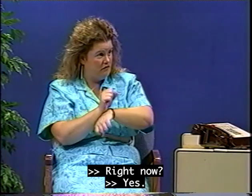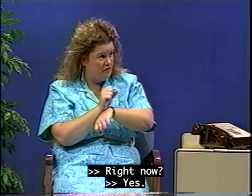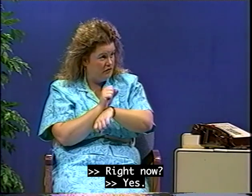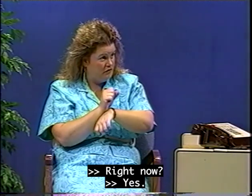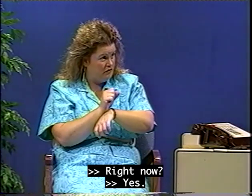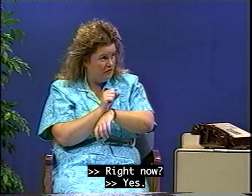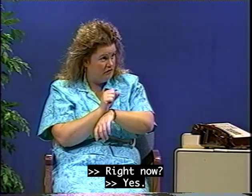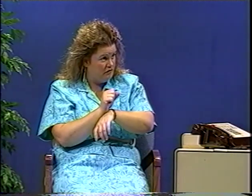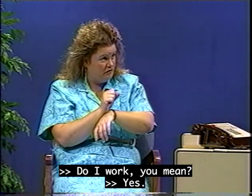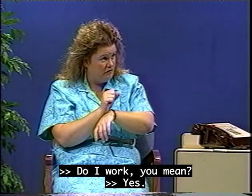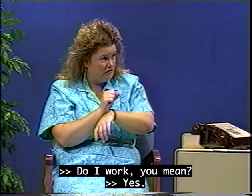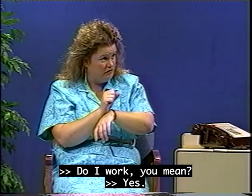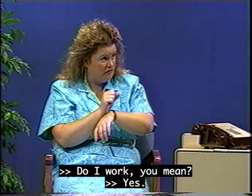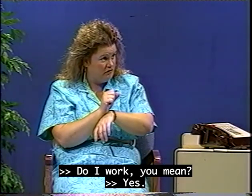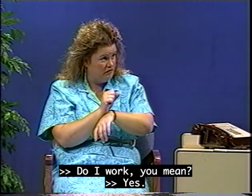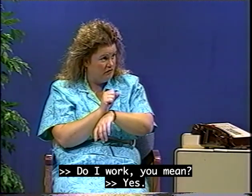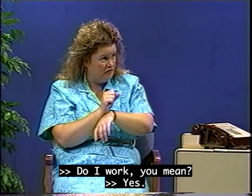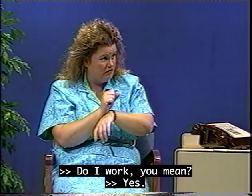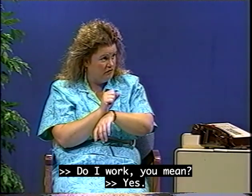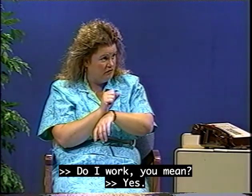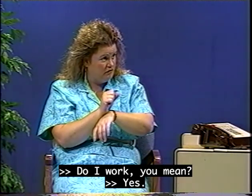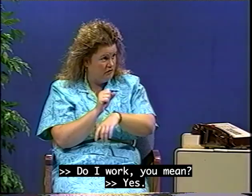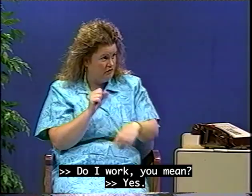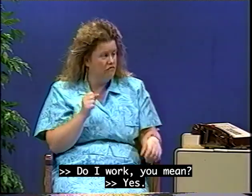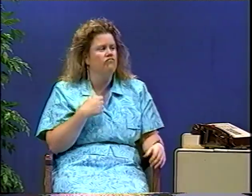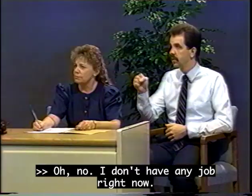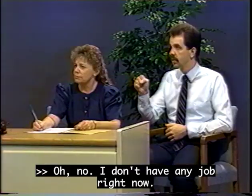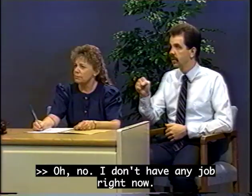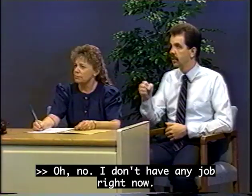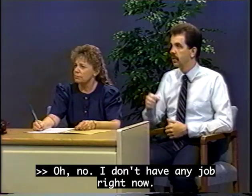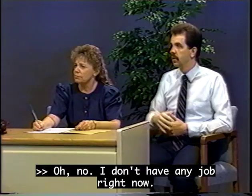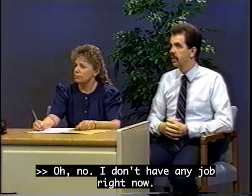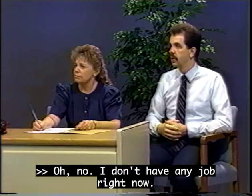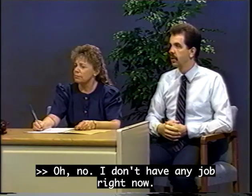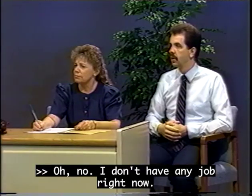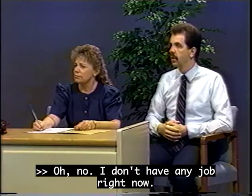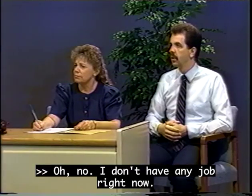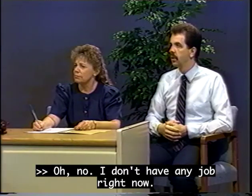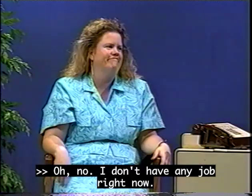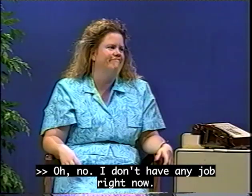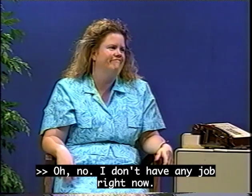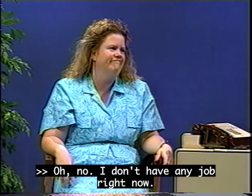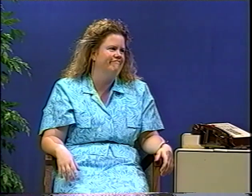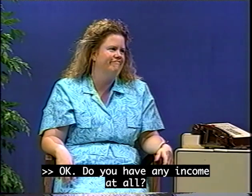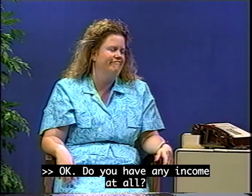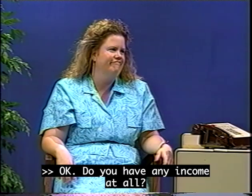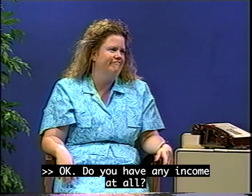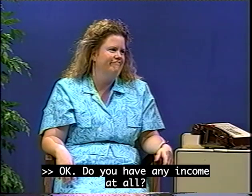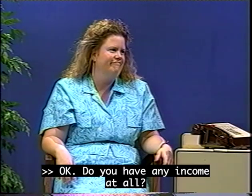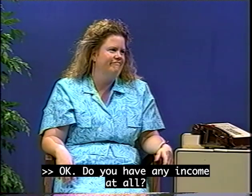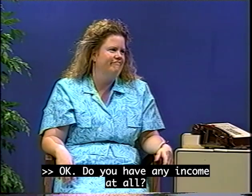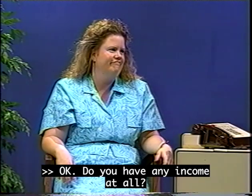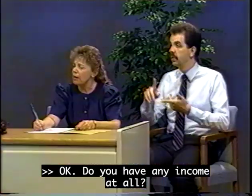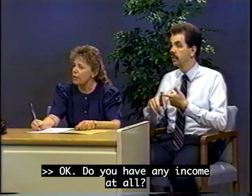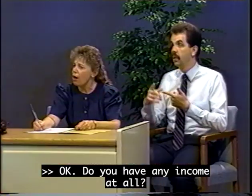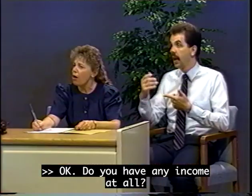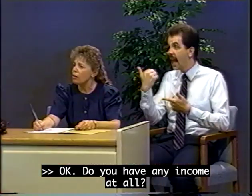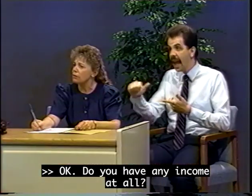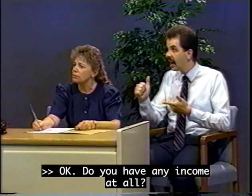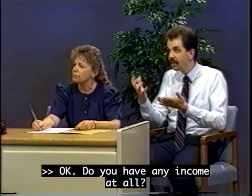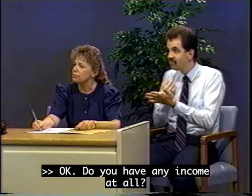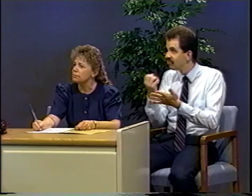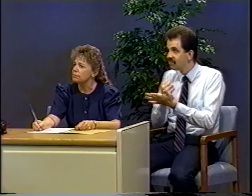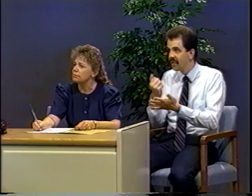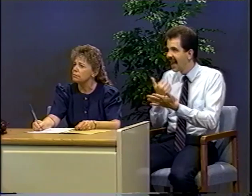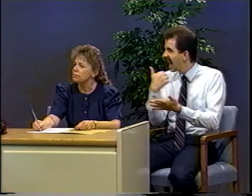Right now? Yes. Do I work, you mean? Yes. Oh, no, I don't have any job right now. Okay. Do you have any income at